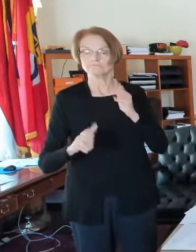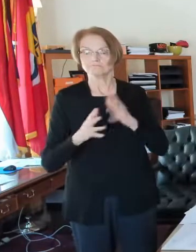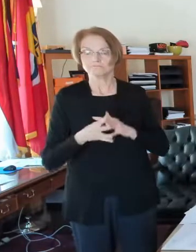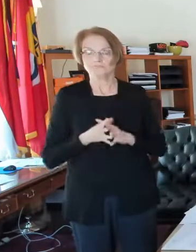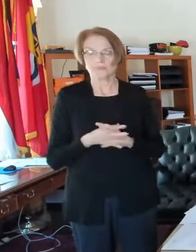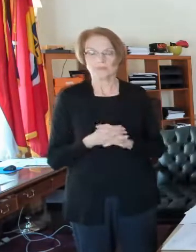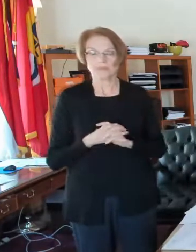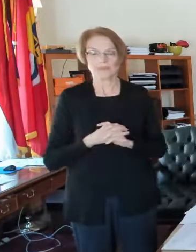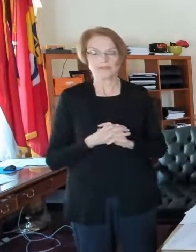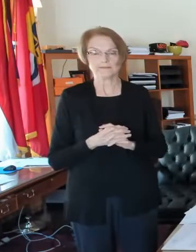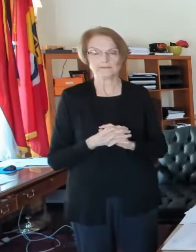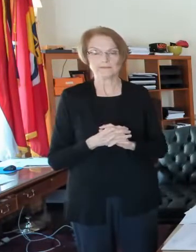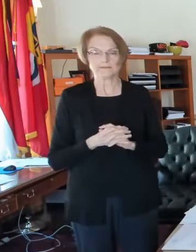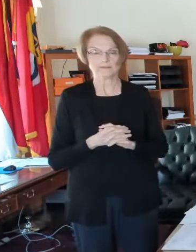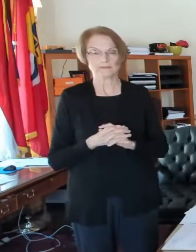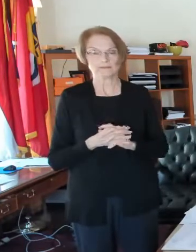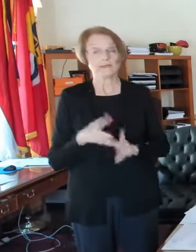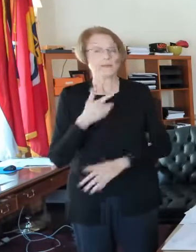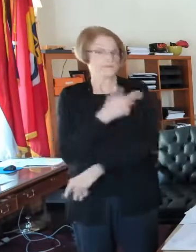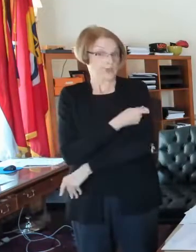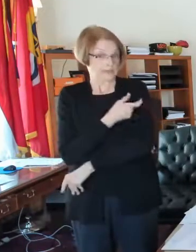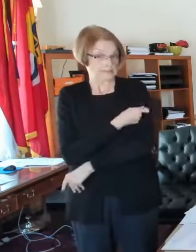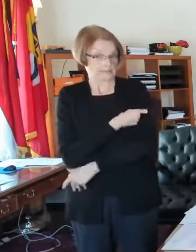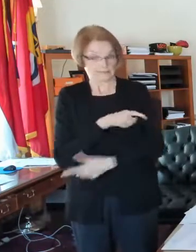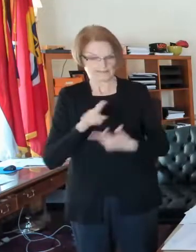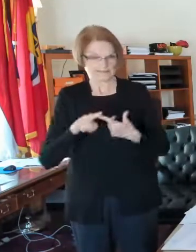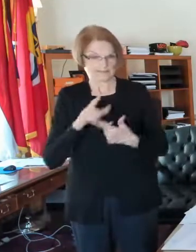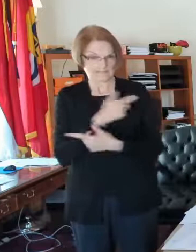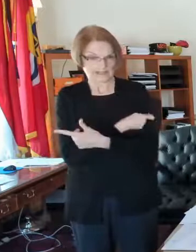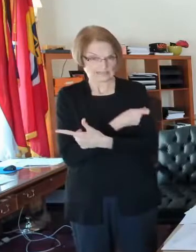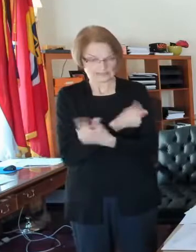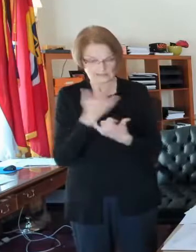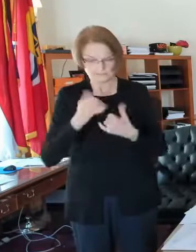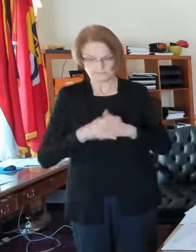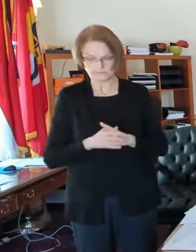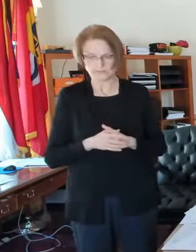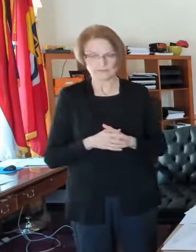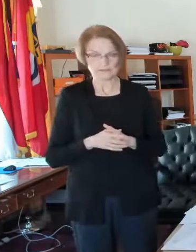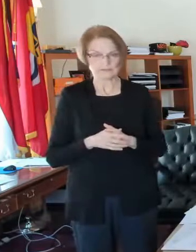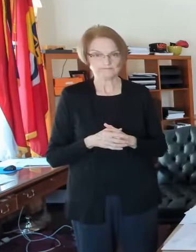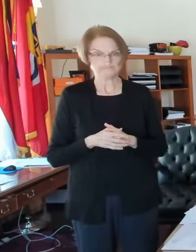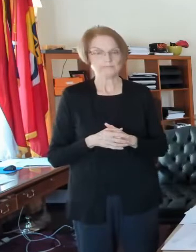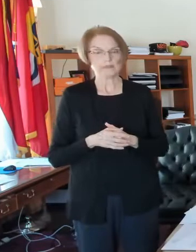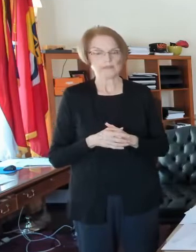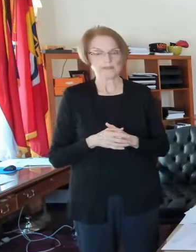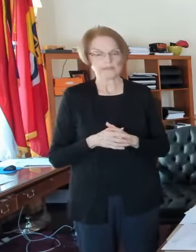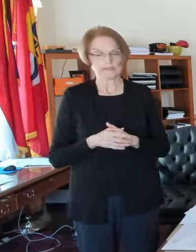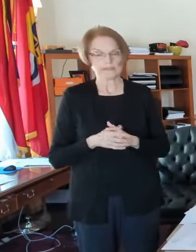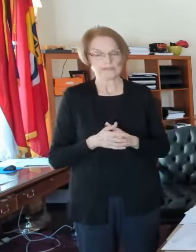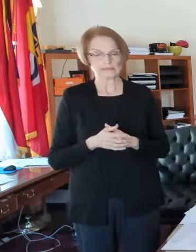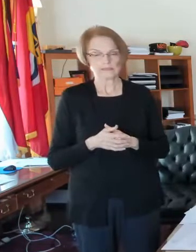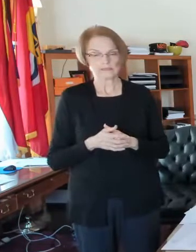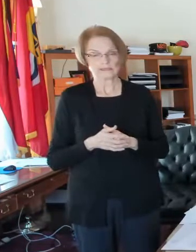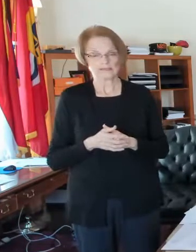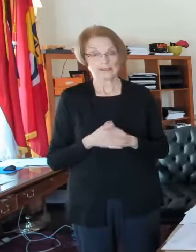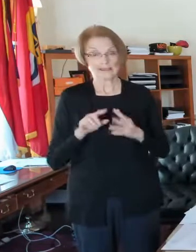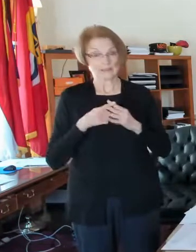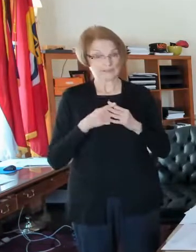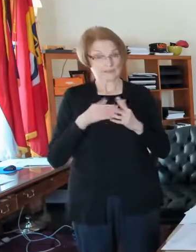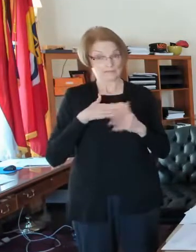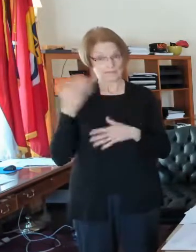Vaccinations, as I mentioned, at the